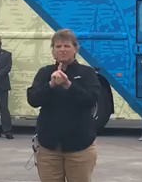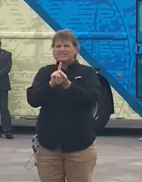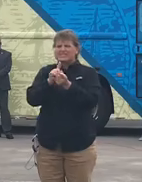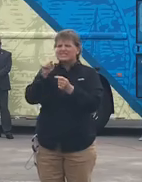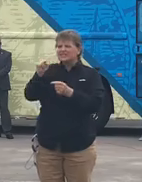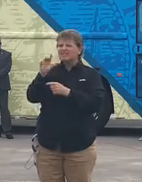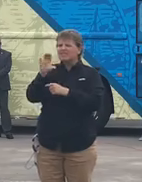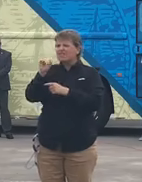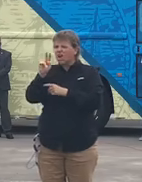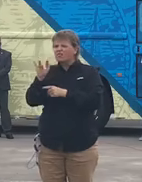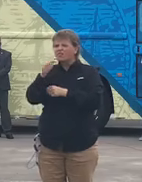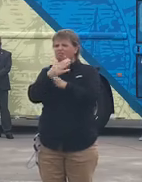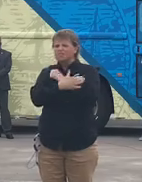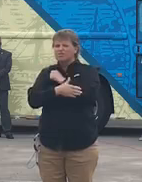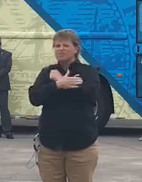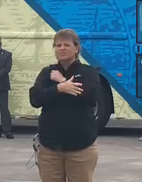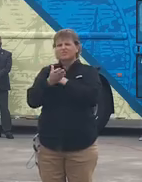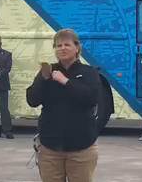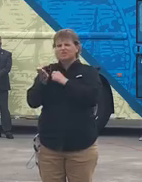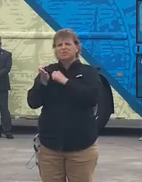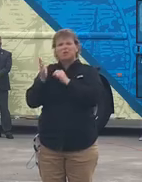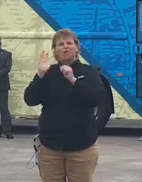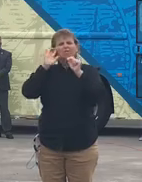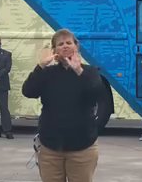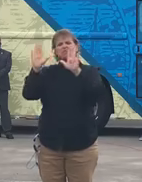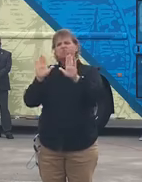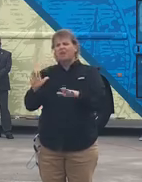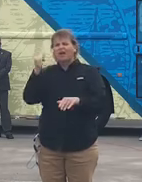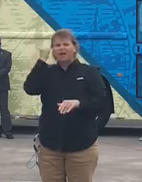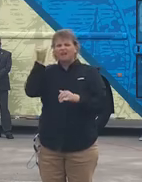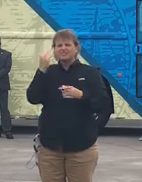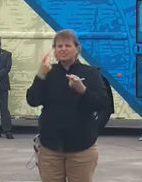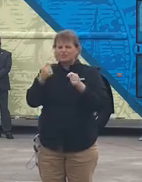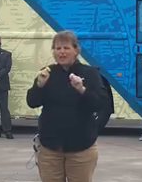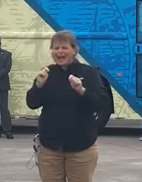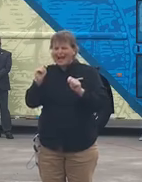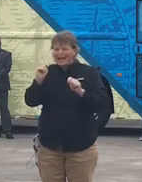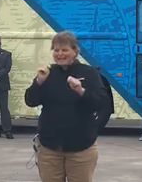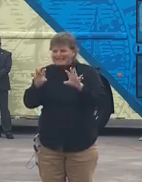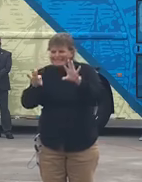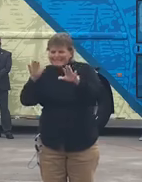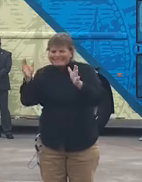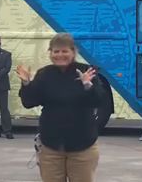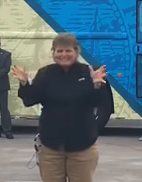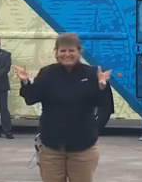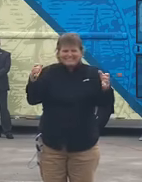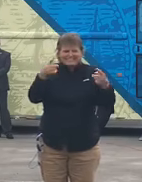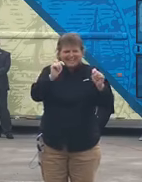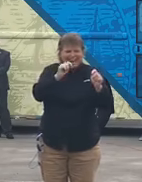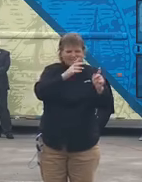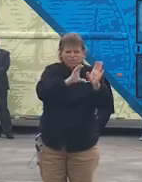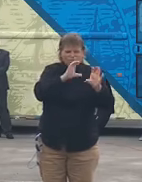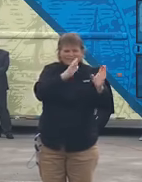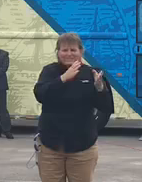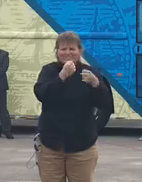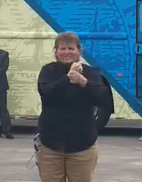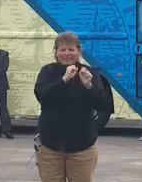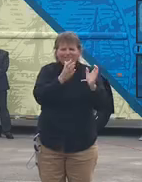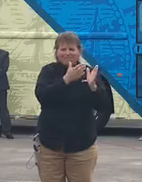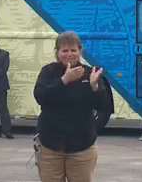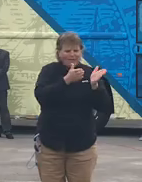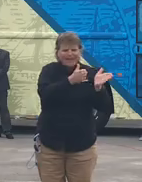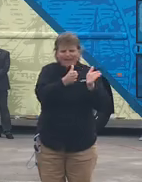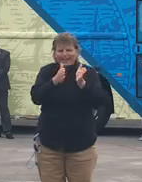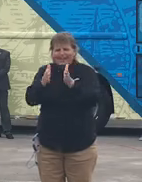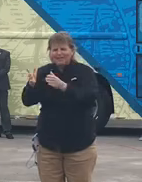of businesses that they have great ideas. So we're putting together a set of safety requirements, but I told my folks, we have